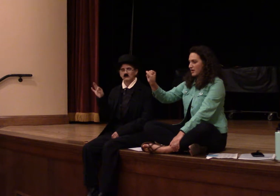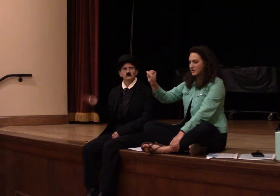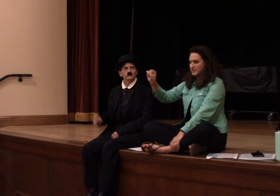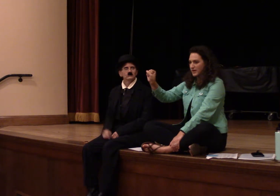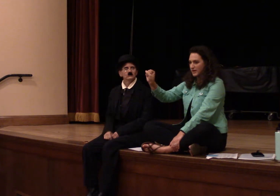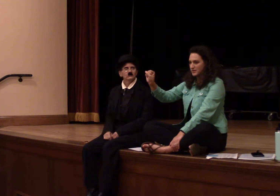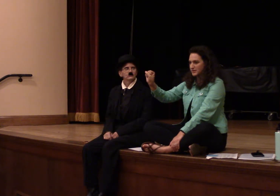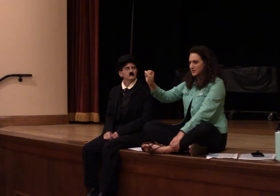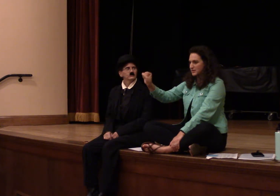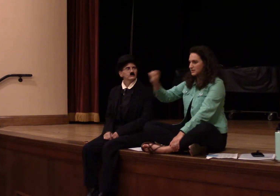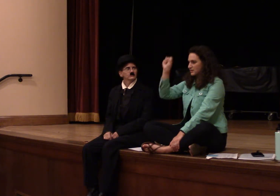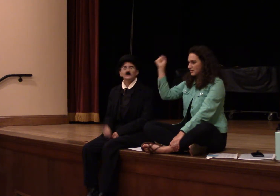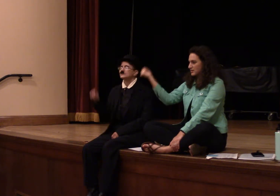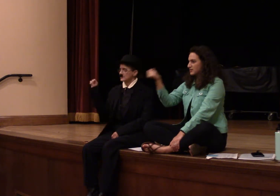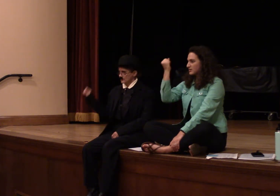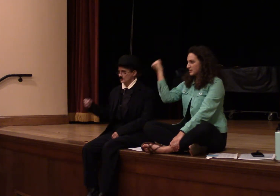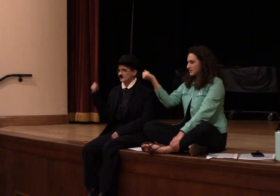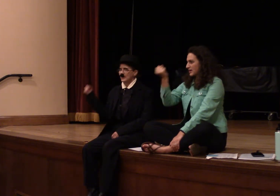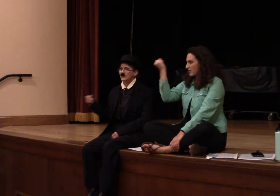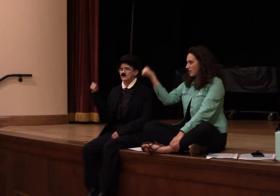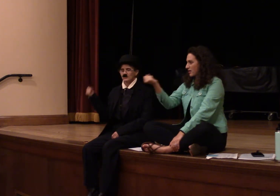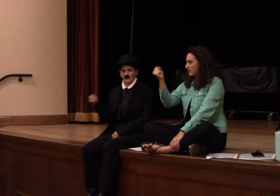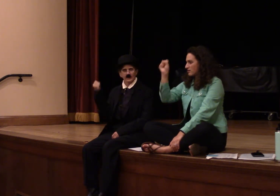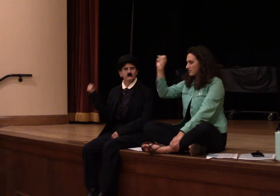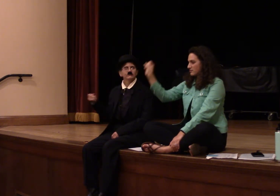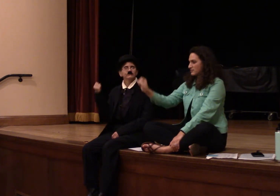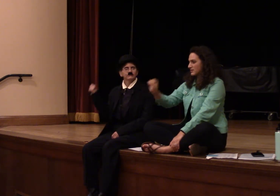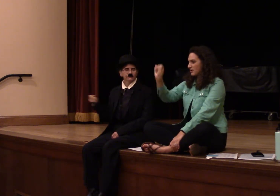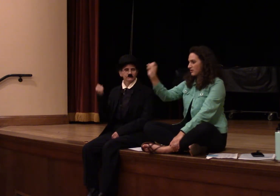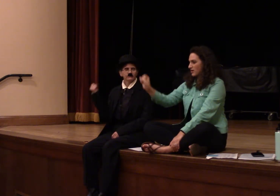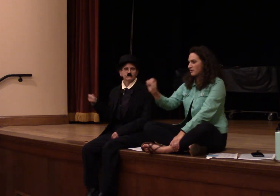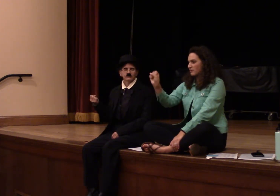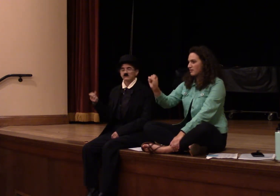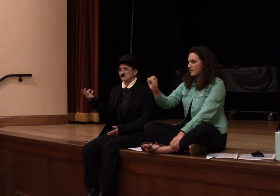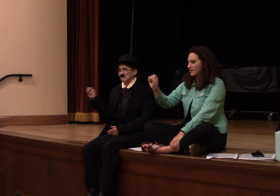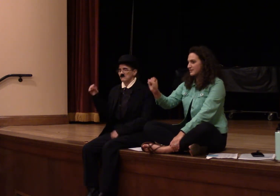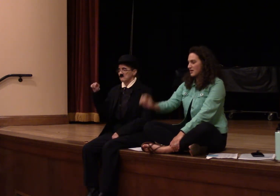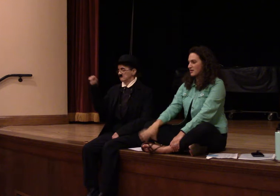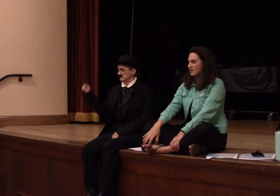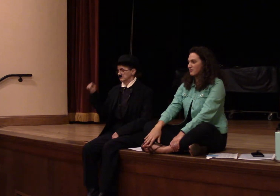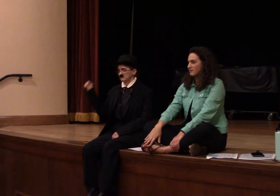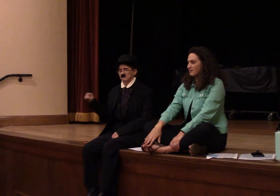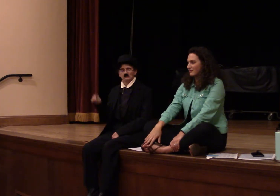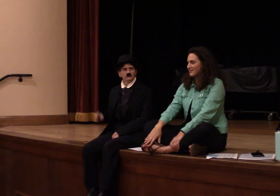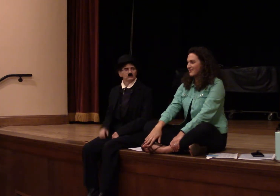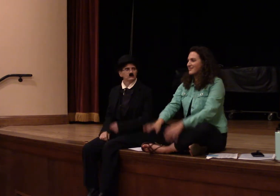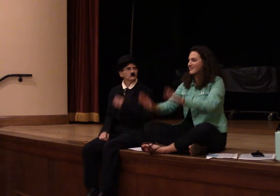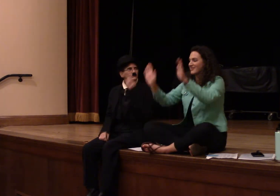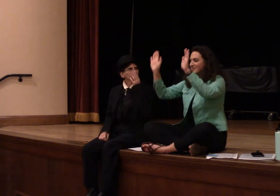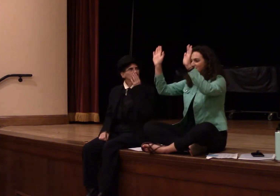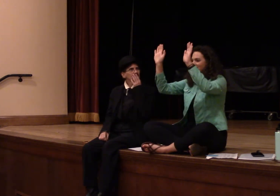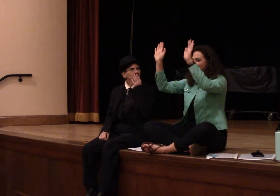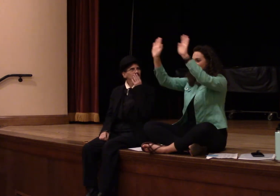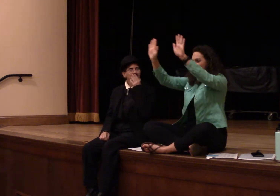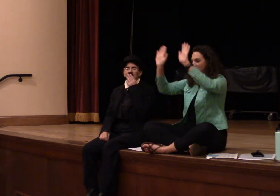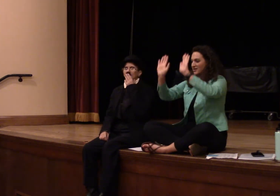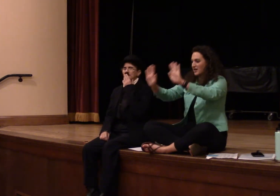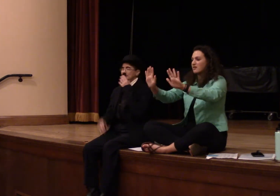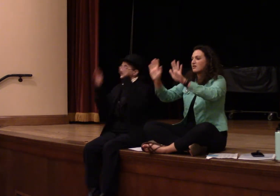Saturday is an S. Saturday, Saturday, and then Sunday. Good. So you can do Sunday